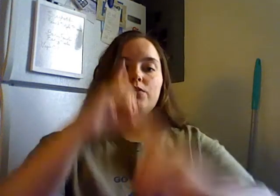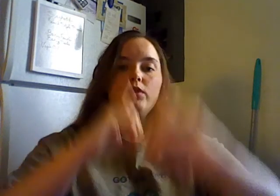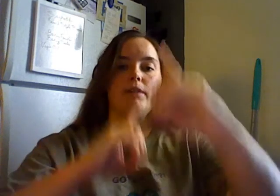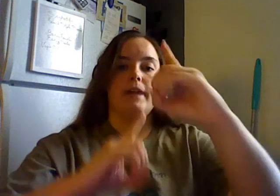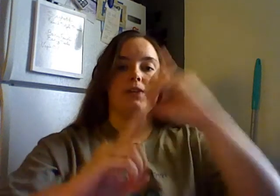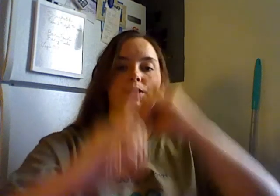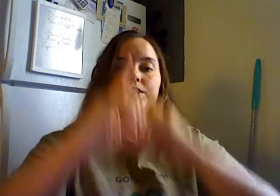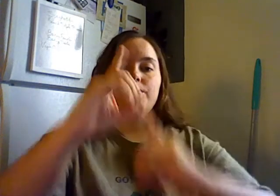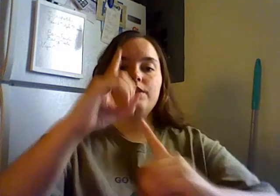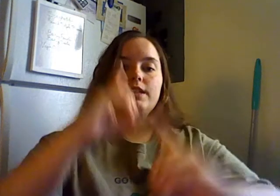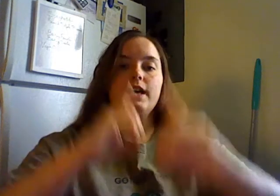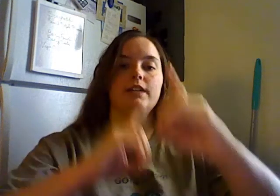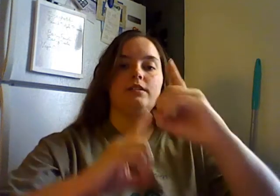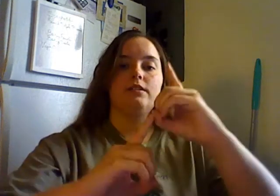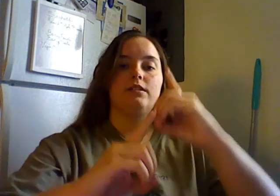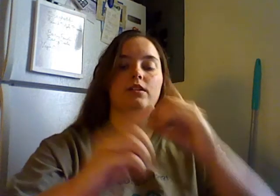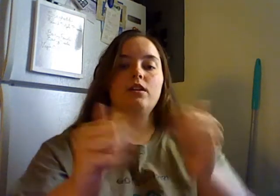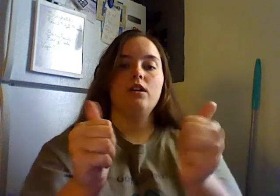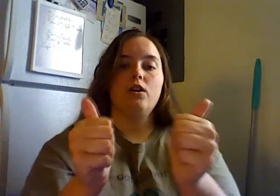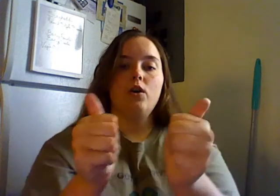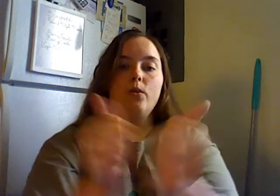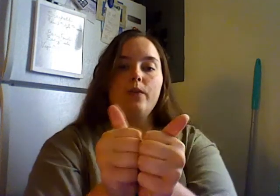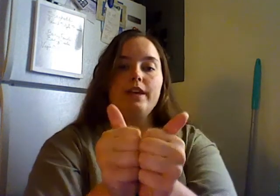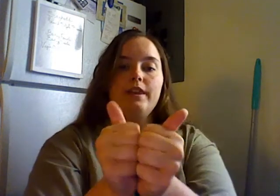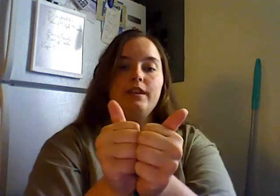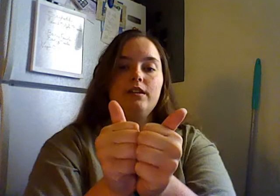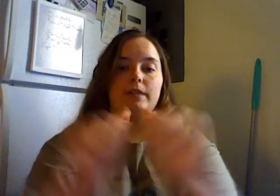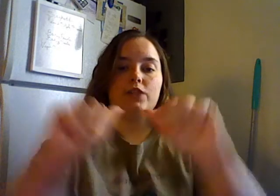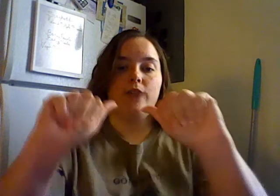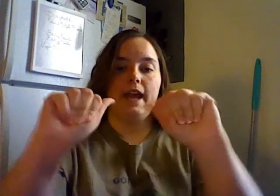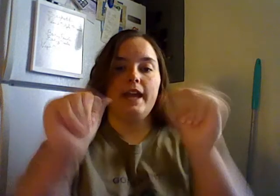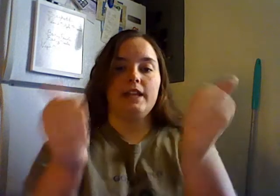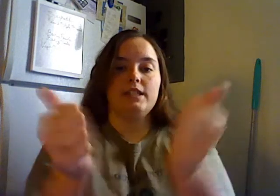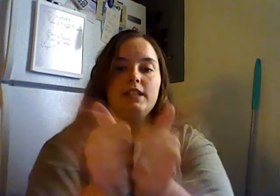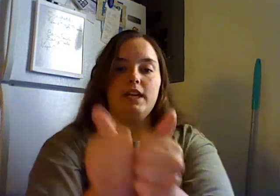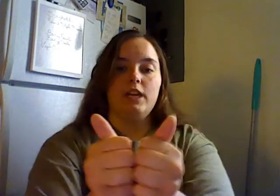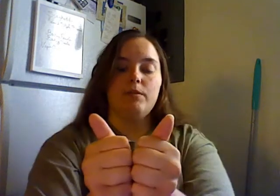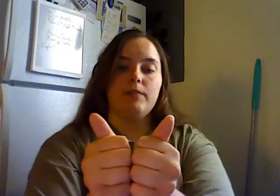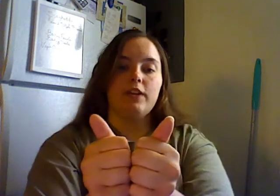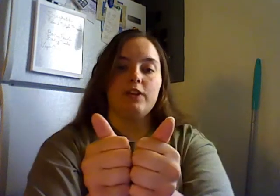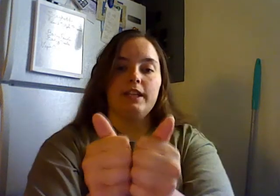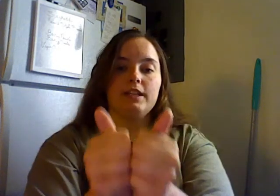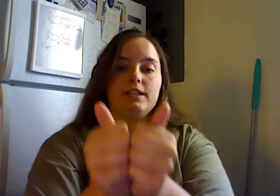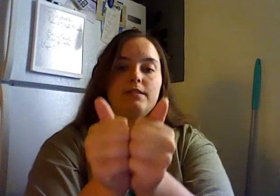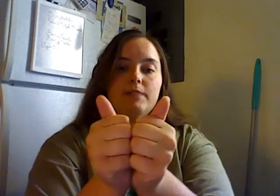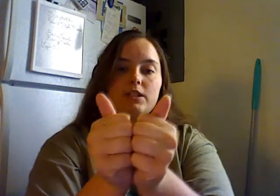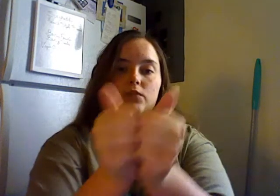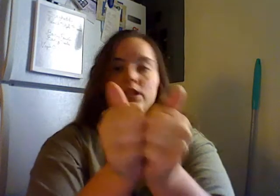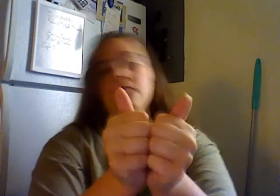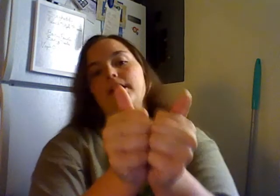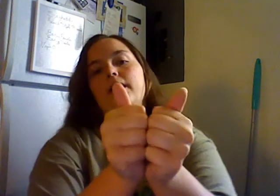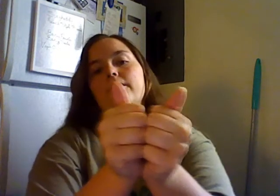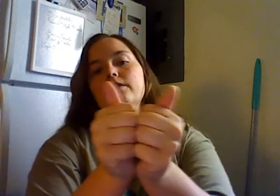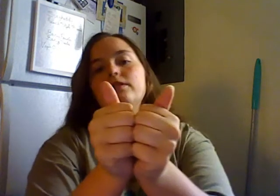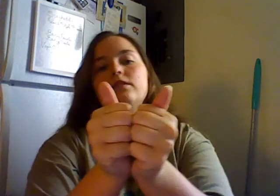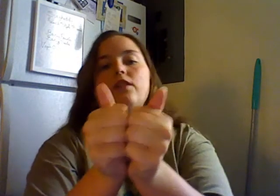roll it back towards you. Sign. With, you make two A hands, and you put them together like this, because they're always going to be together.